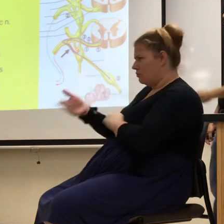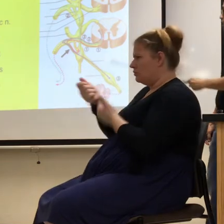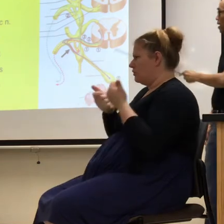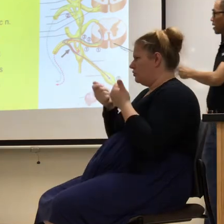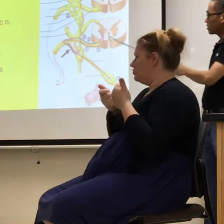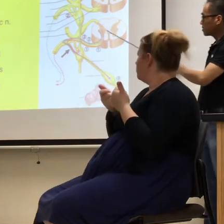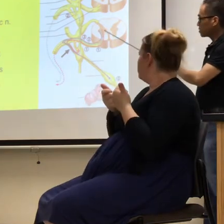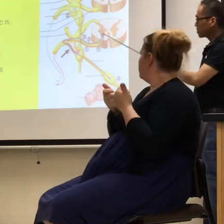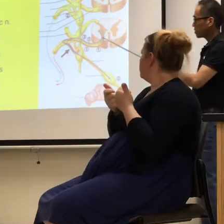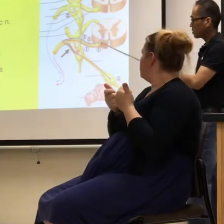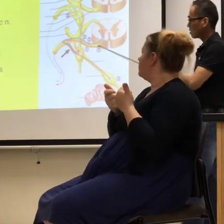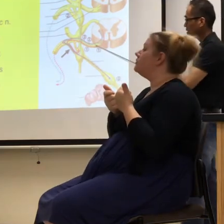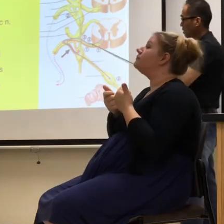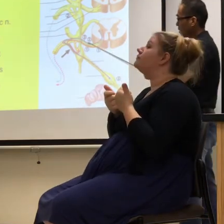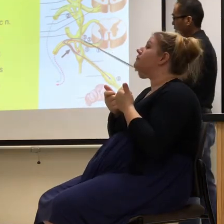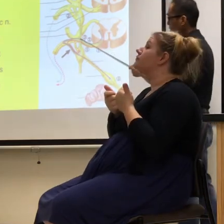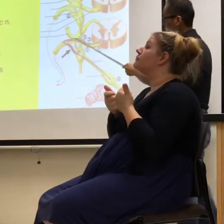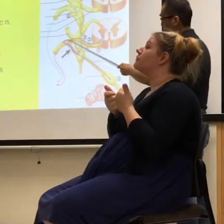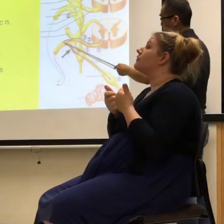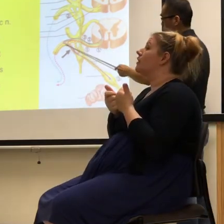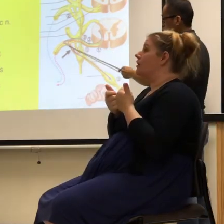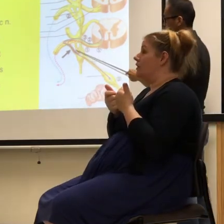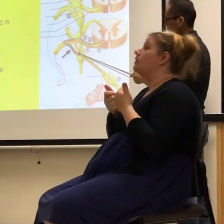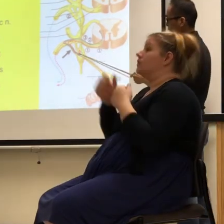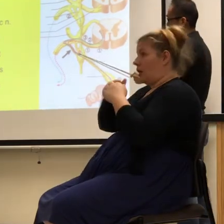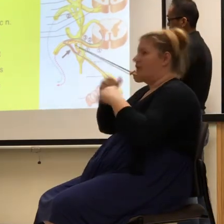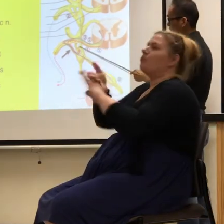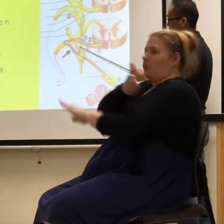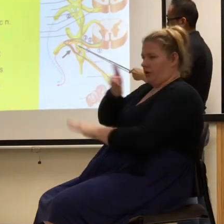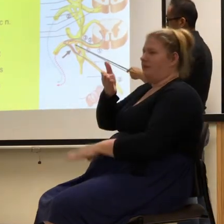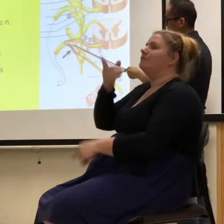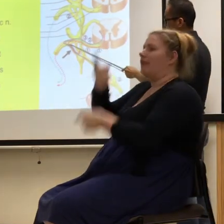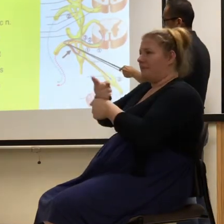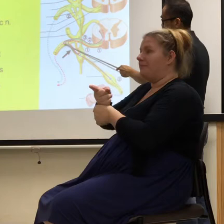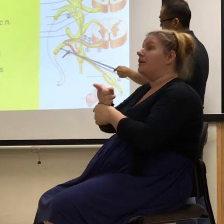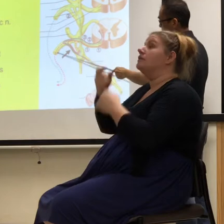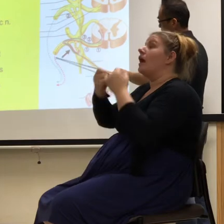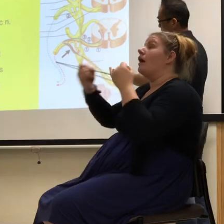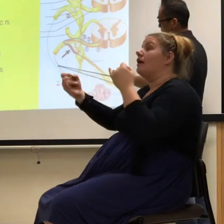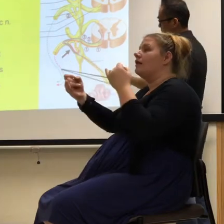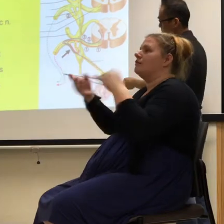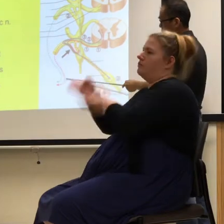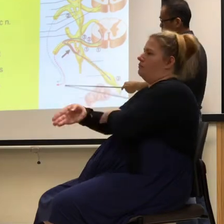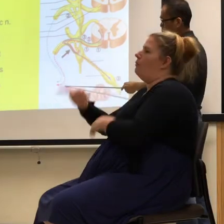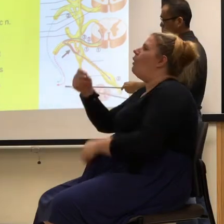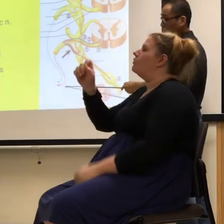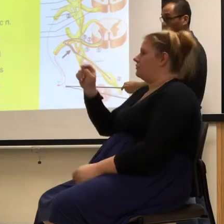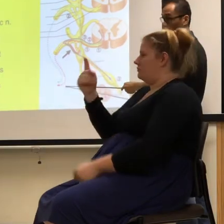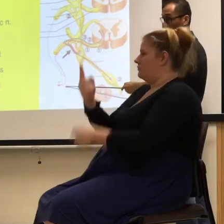The solid lines are pre. The dotted lines